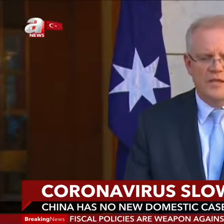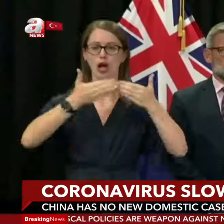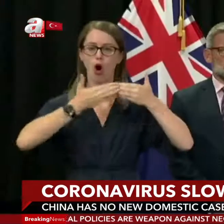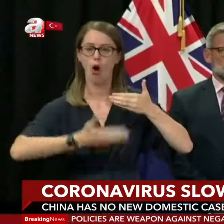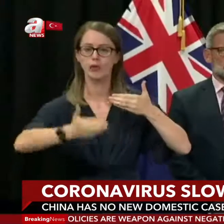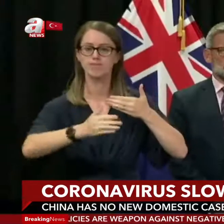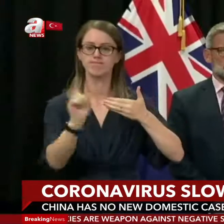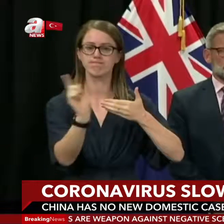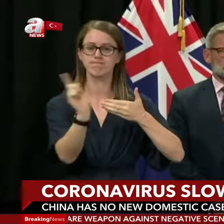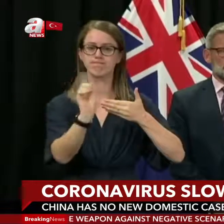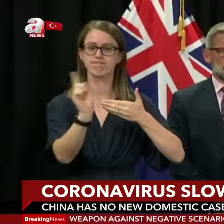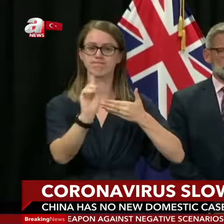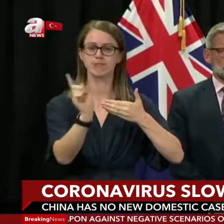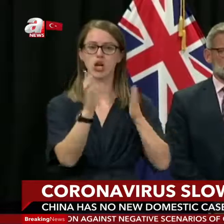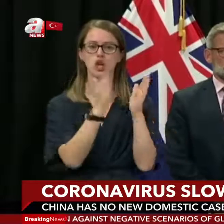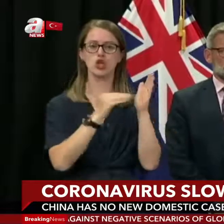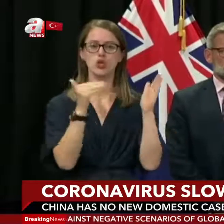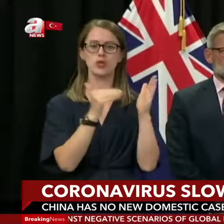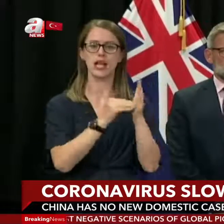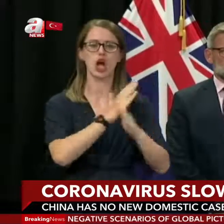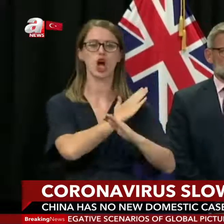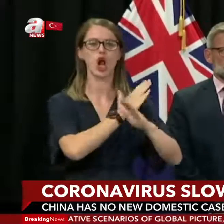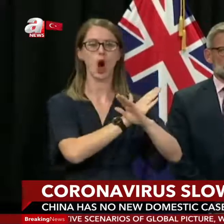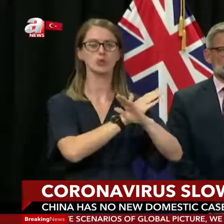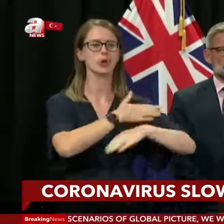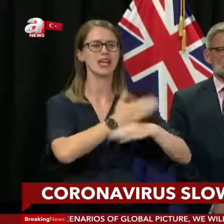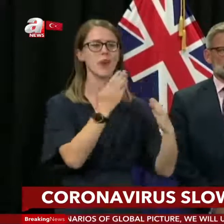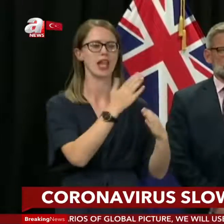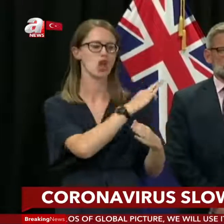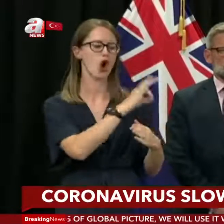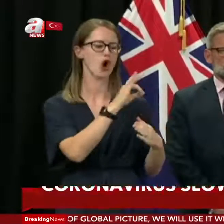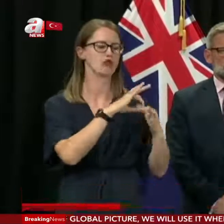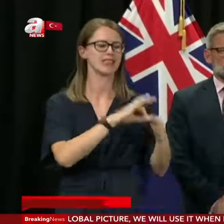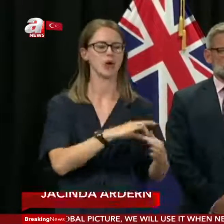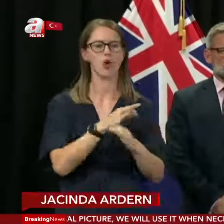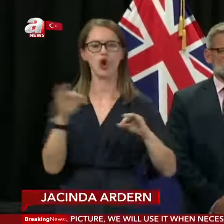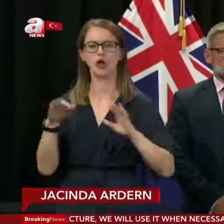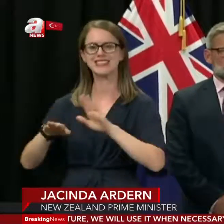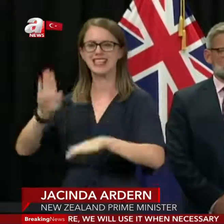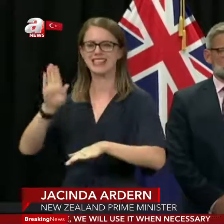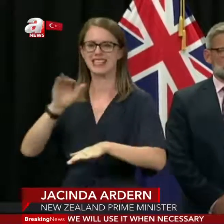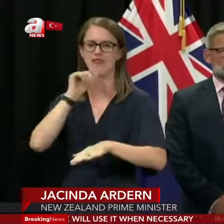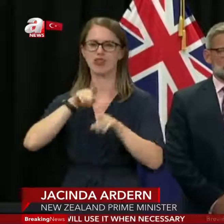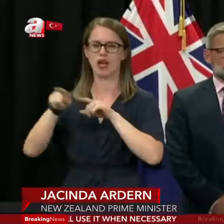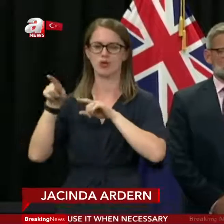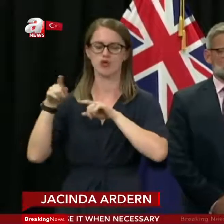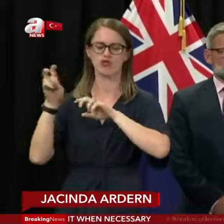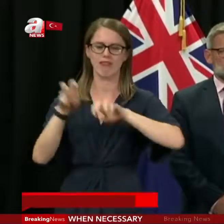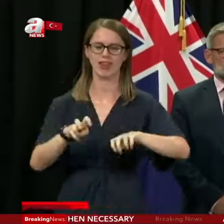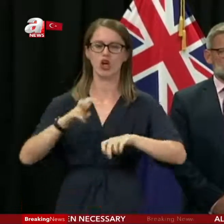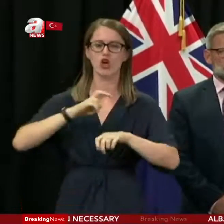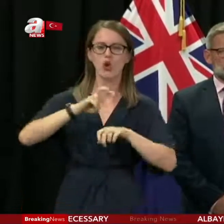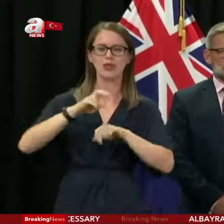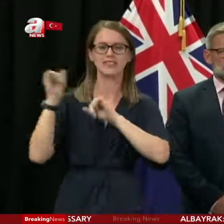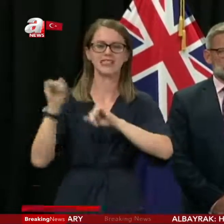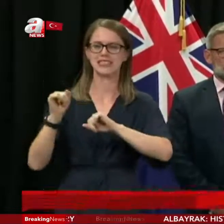evening. We will close our border to any non-residents and citizens attempting to travel here. This